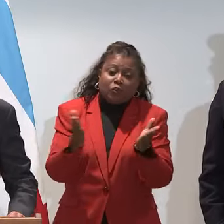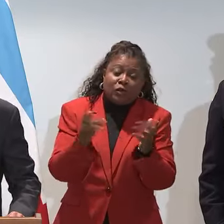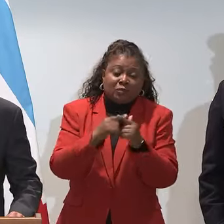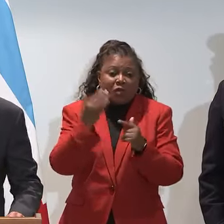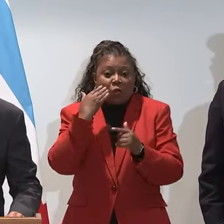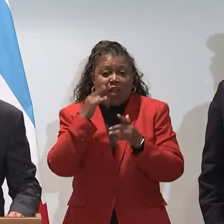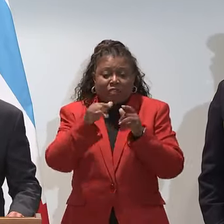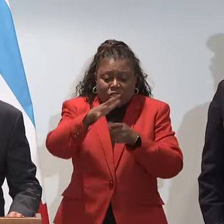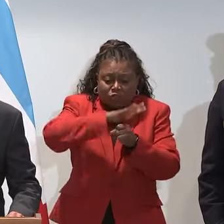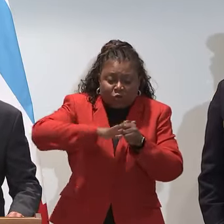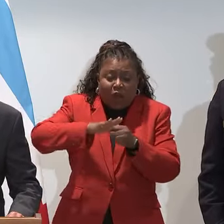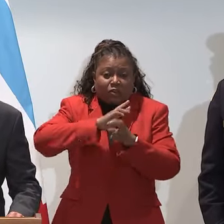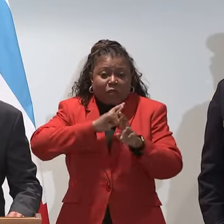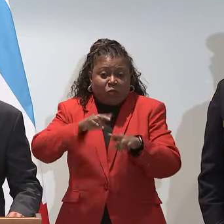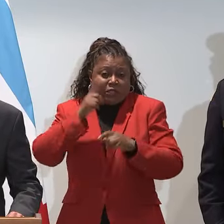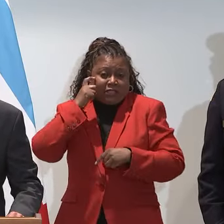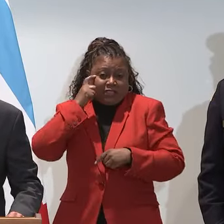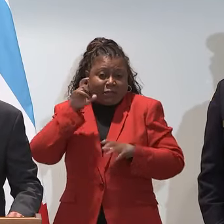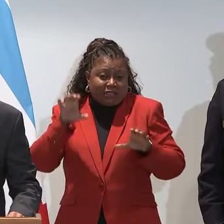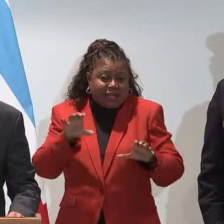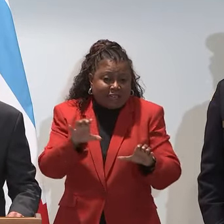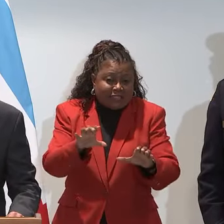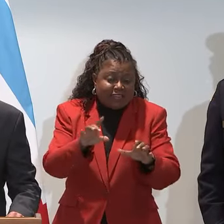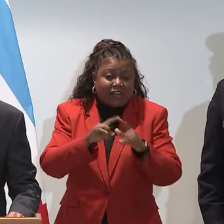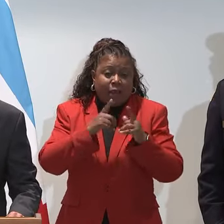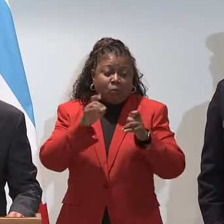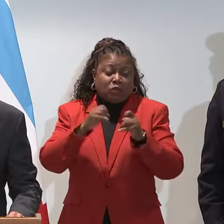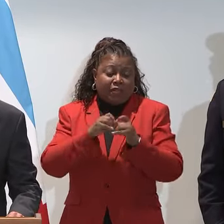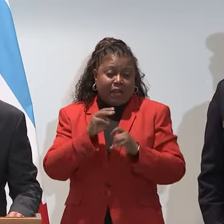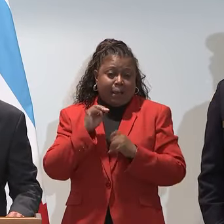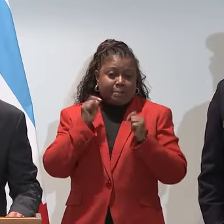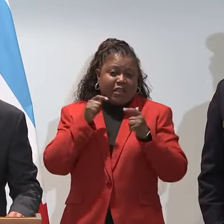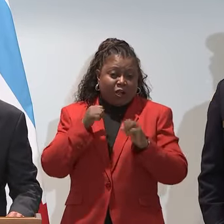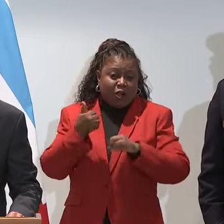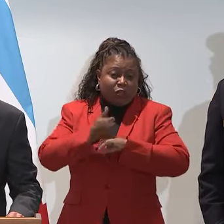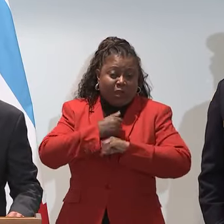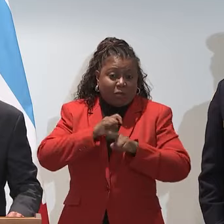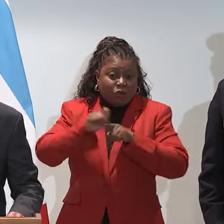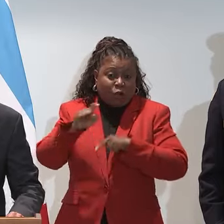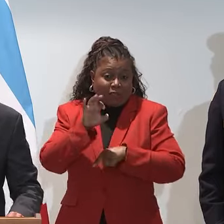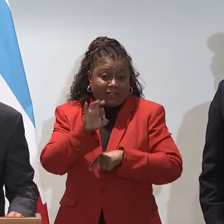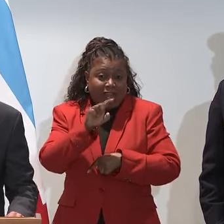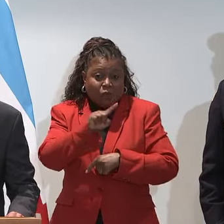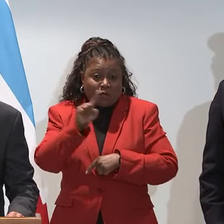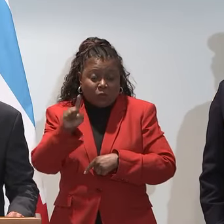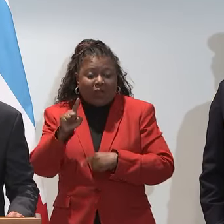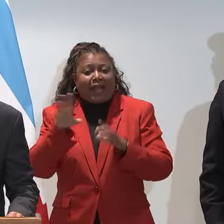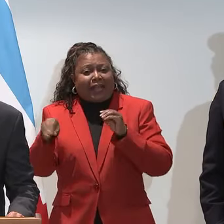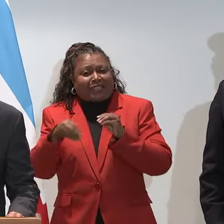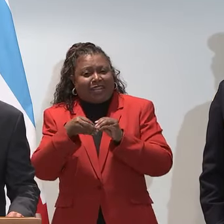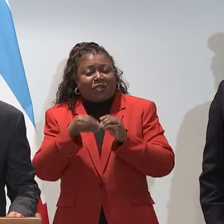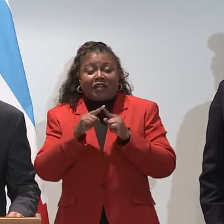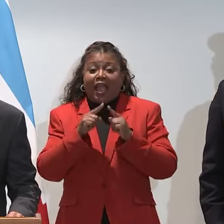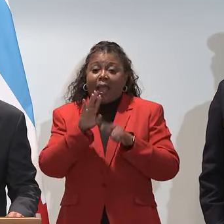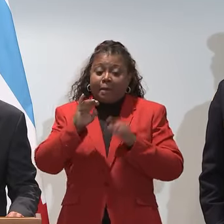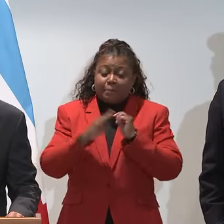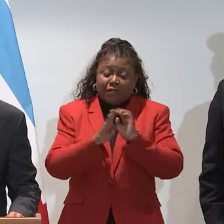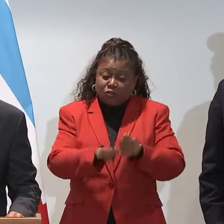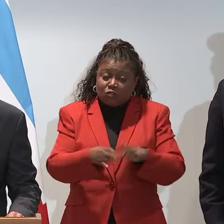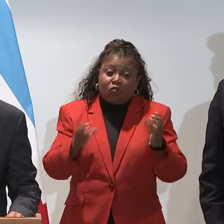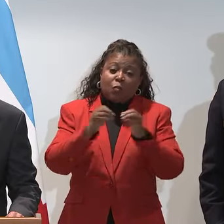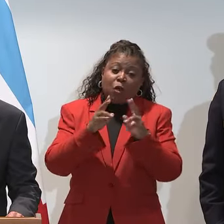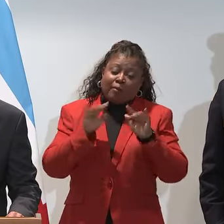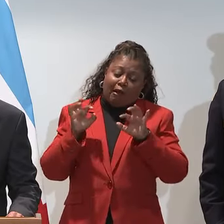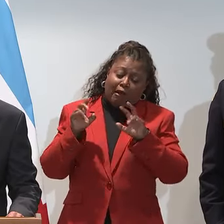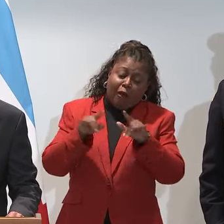to be aware of their surroundings and report suspicious activity posing an immediate threat by calling 911. Additionally, as beaches open and more